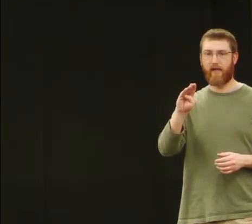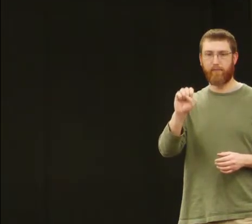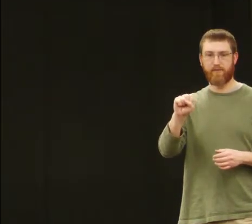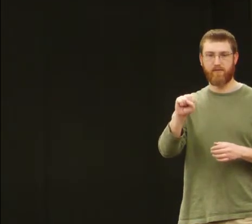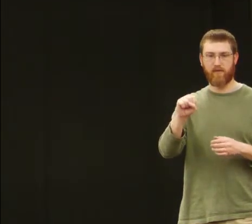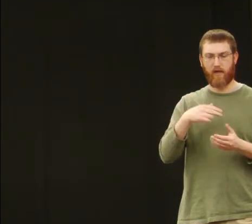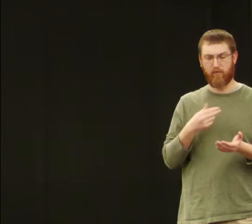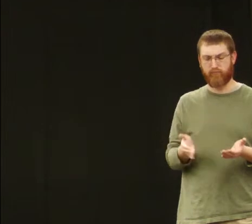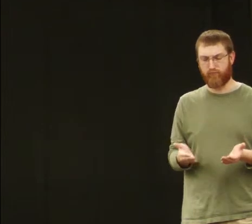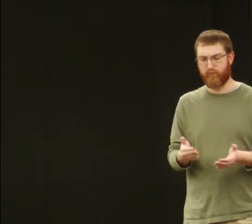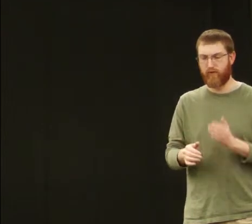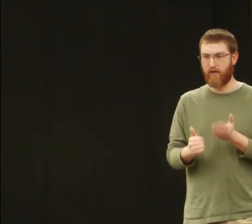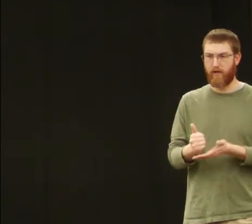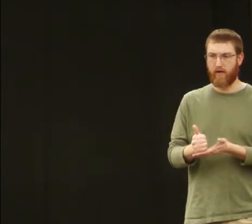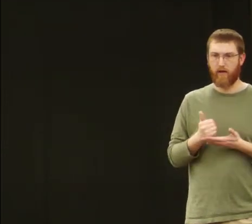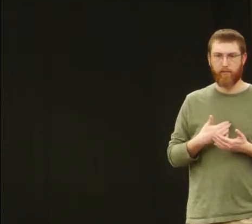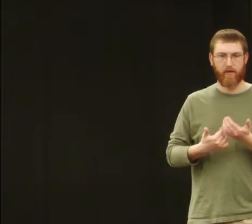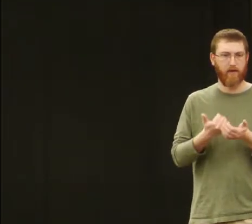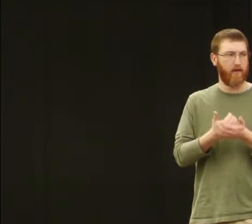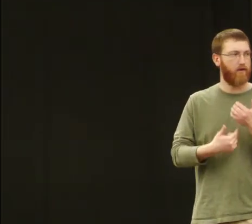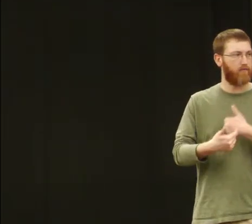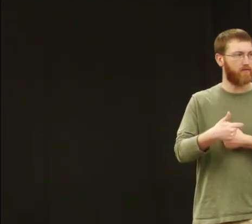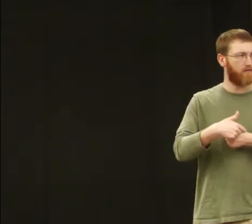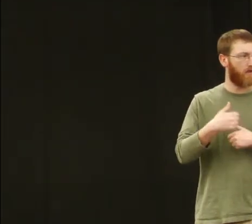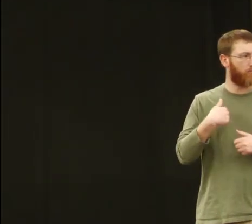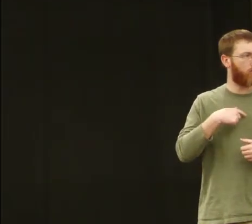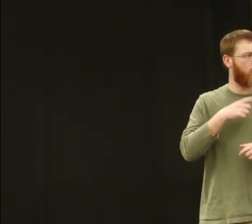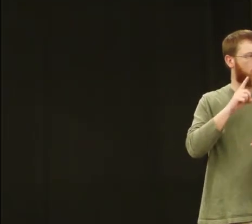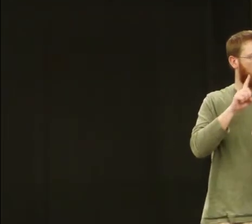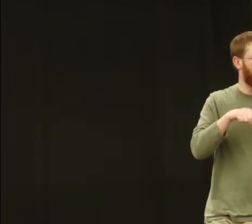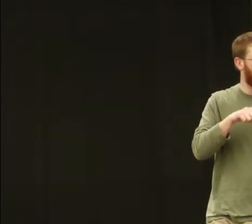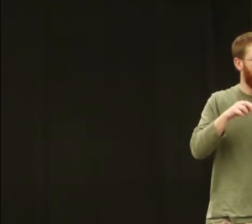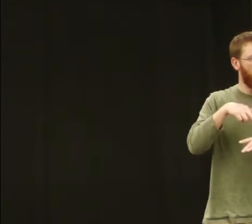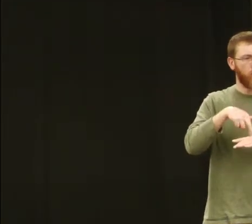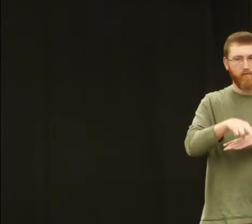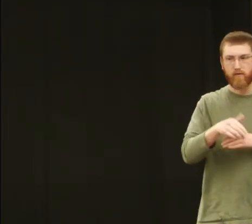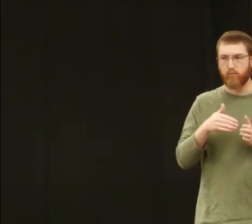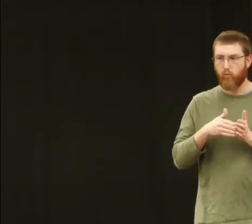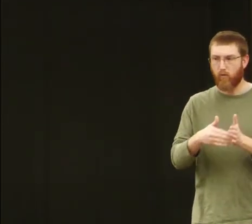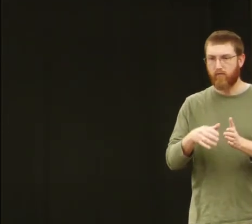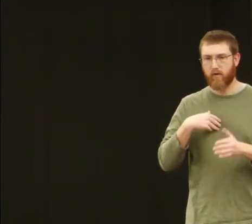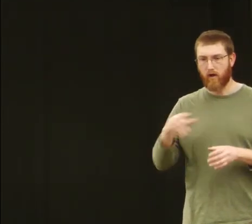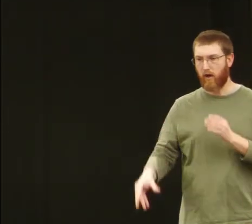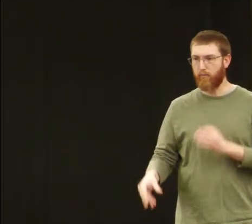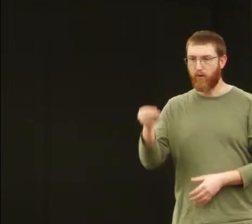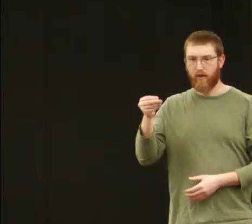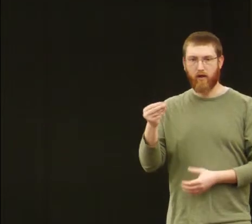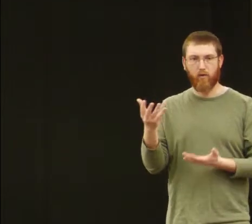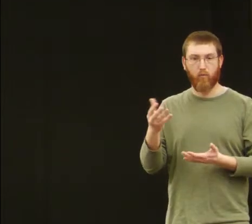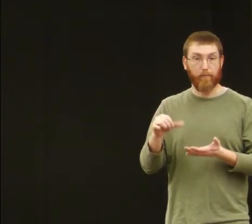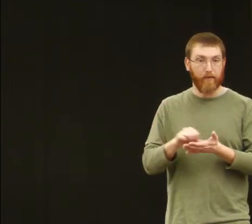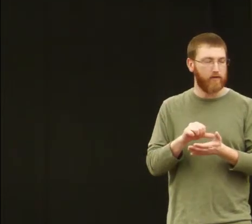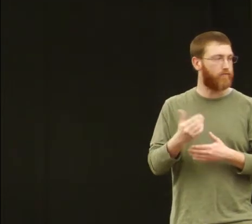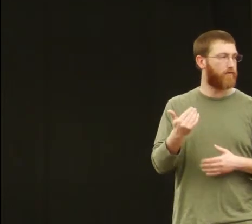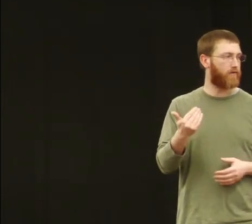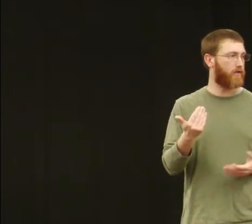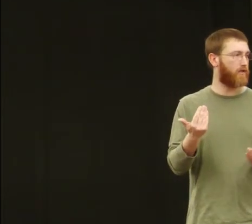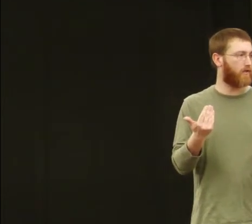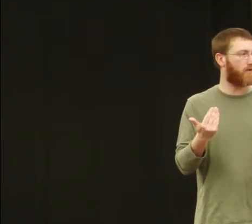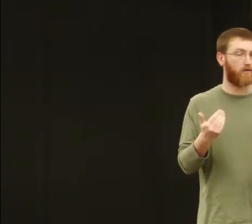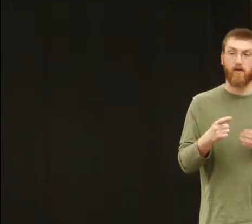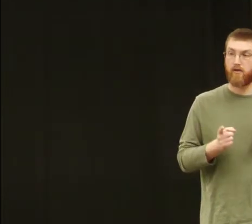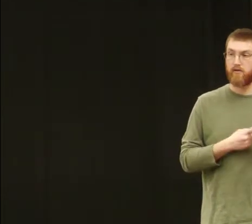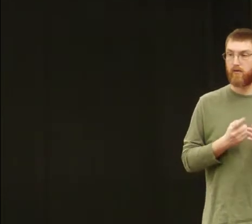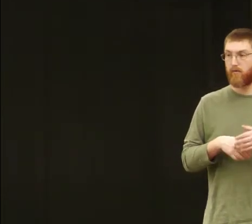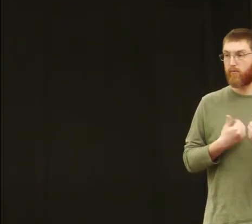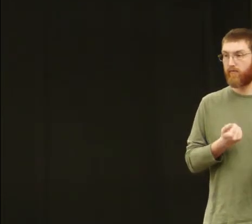every time. When we're talking about it, we're referencing it, and we're pulling it out of one page. Sometimes to